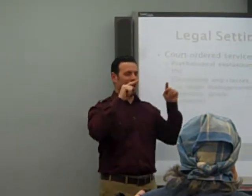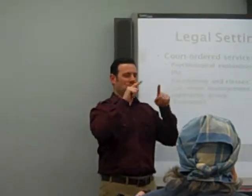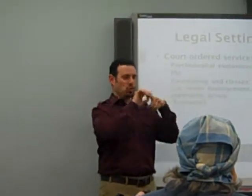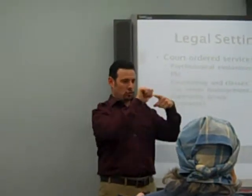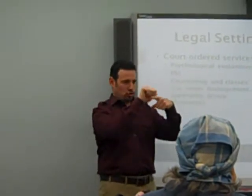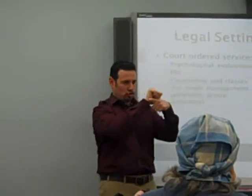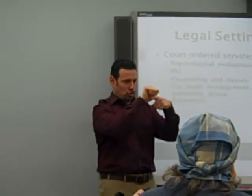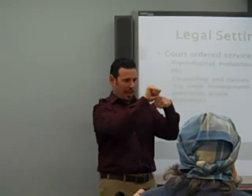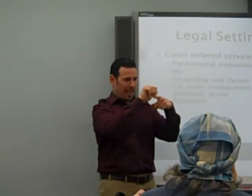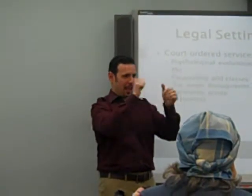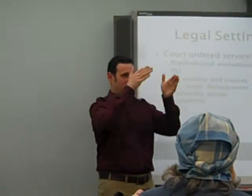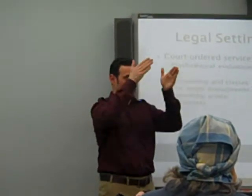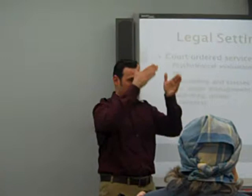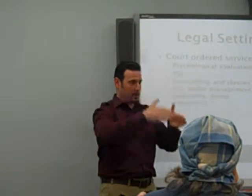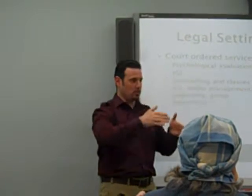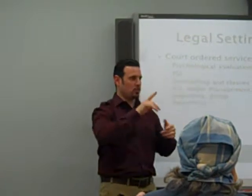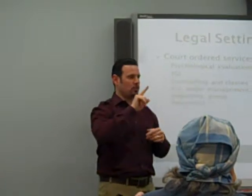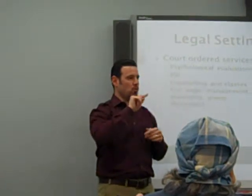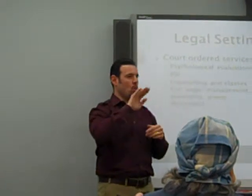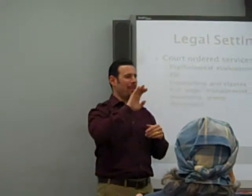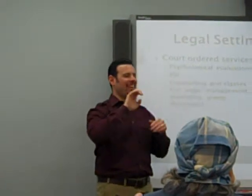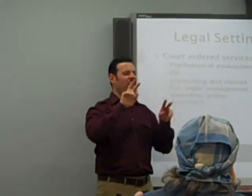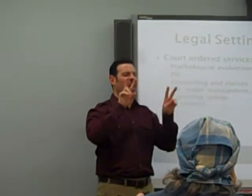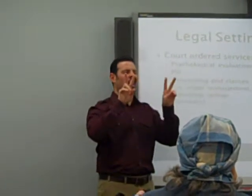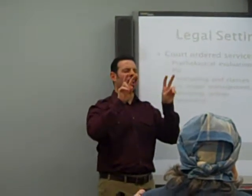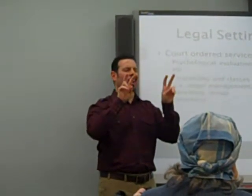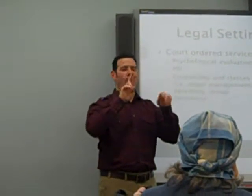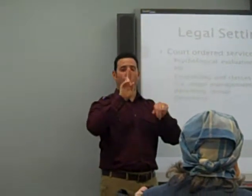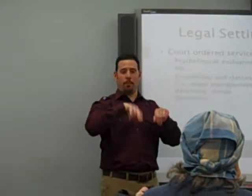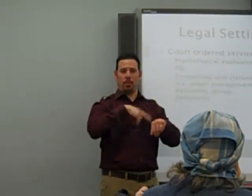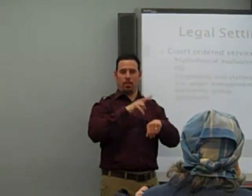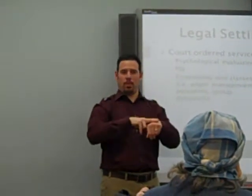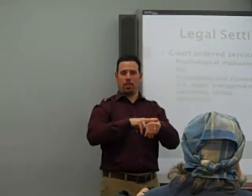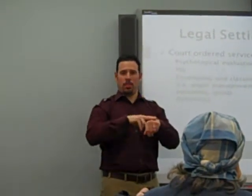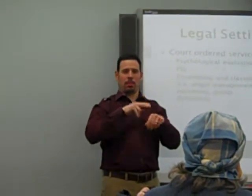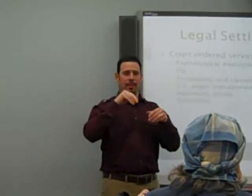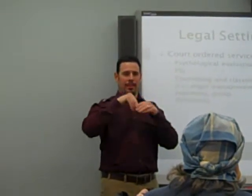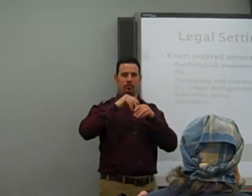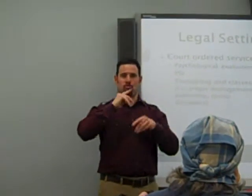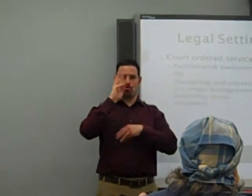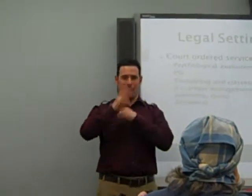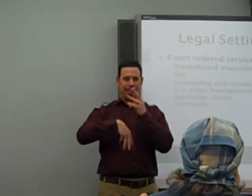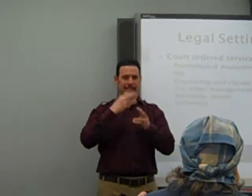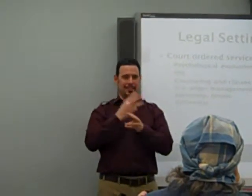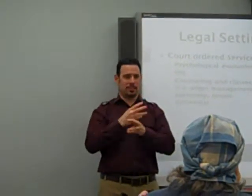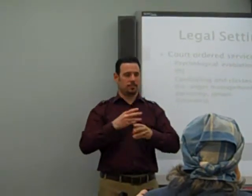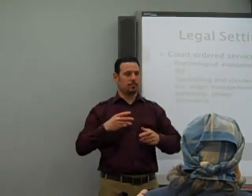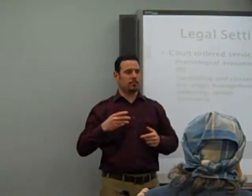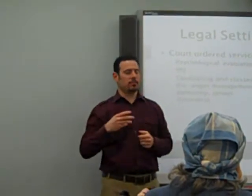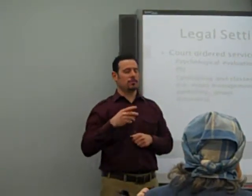You just need to try to stop thinking and, you know, be open-minded and just